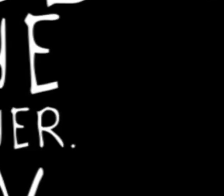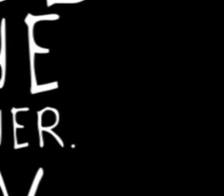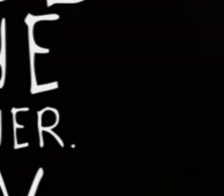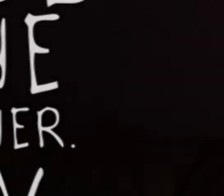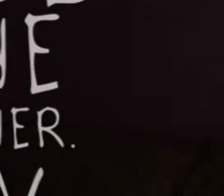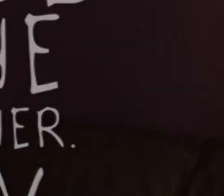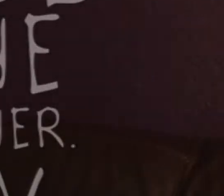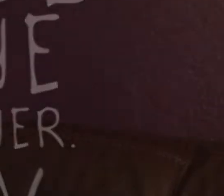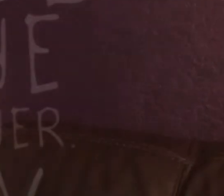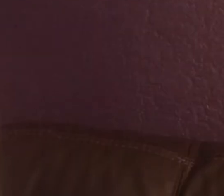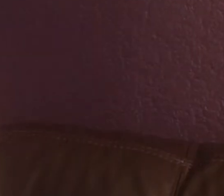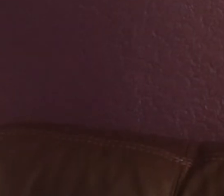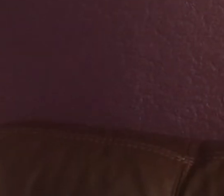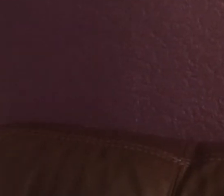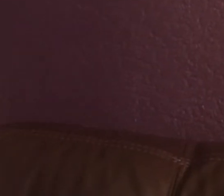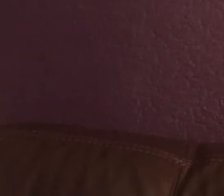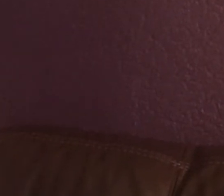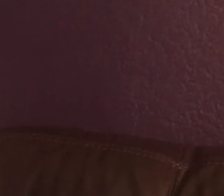Amen.